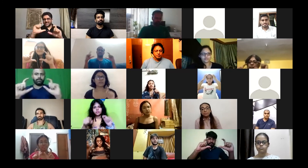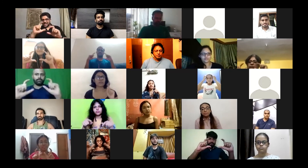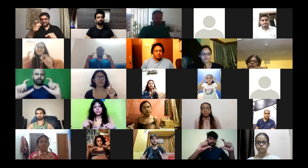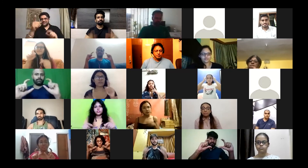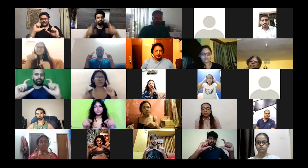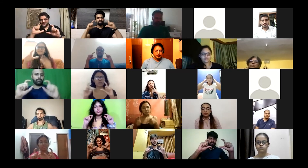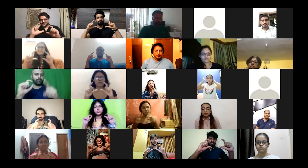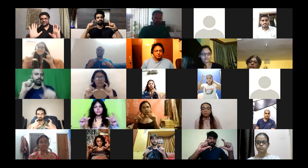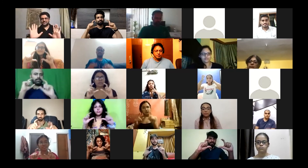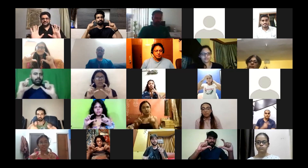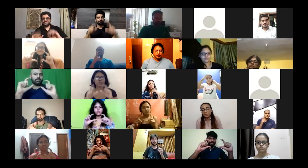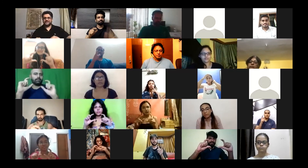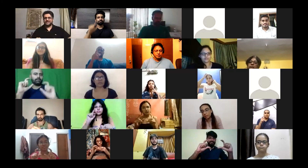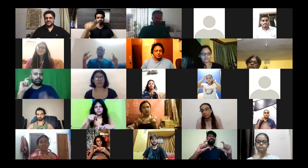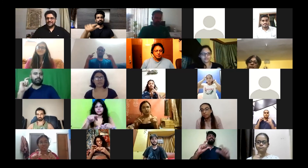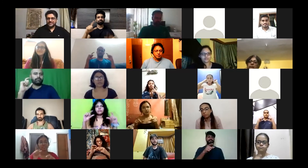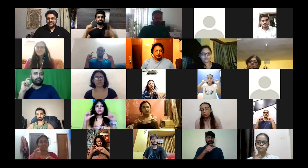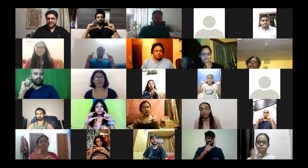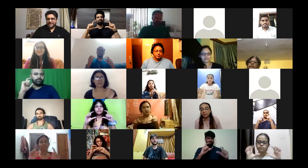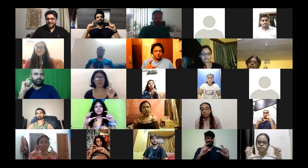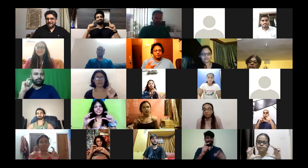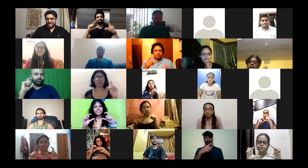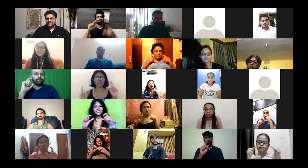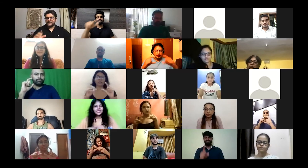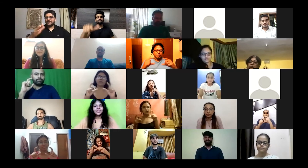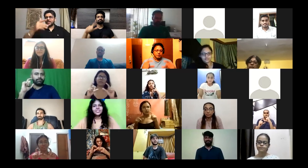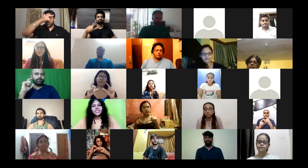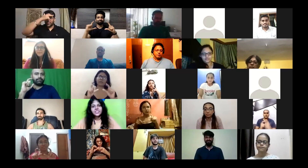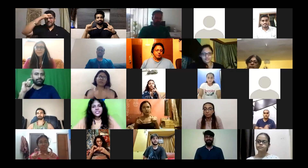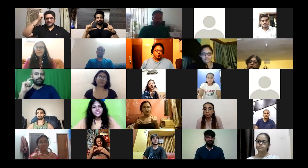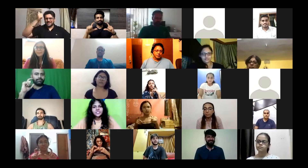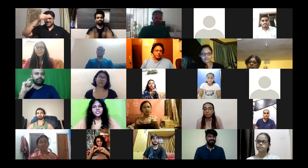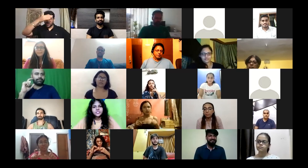care. Yeah, you care.